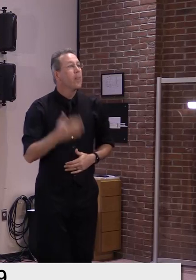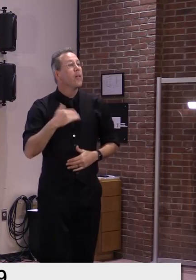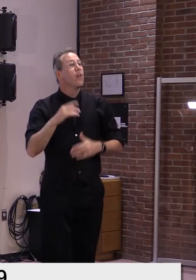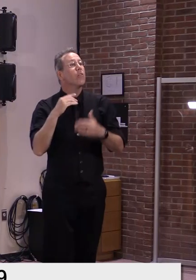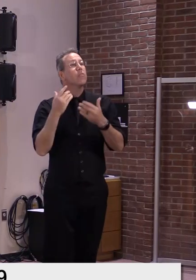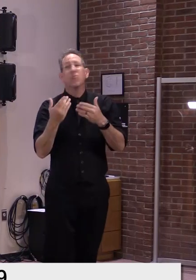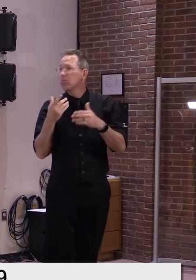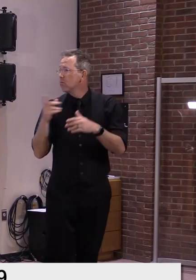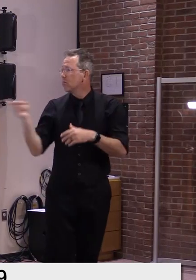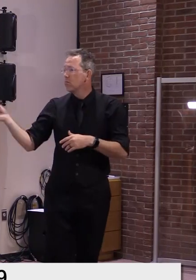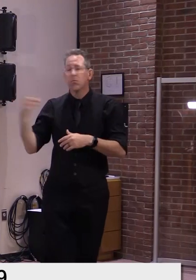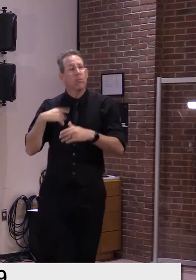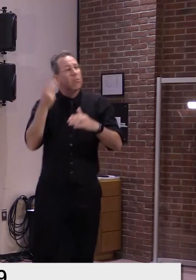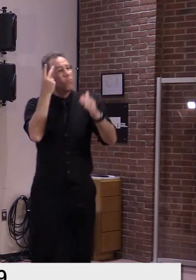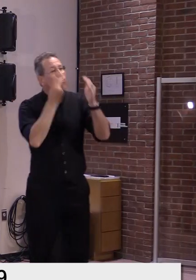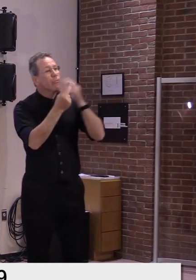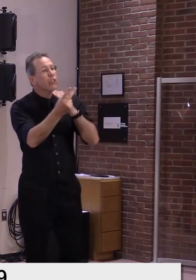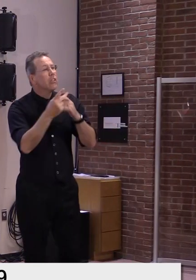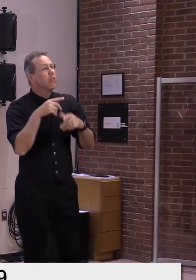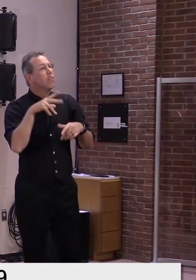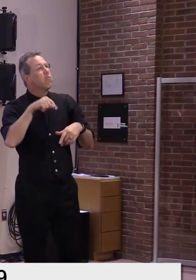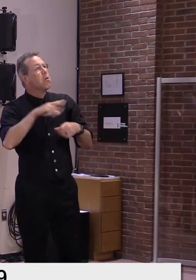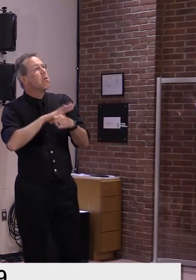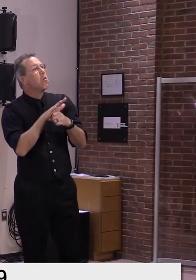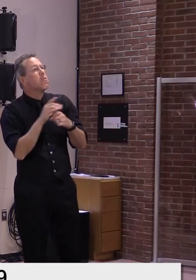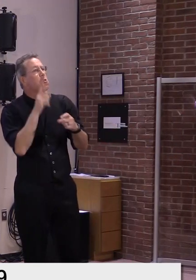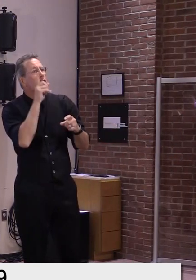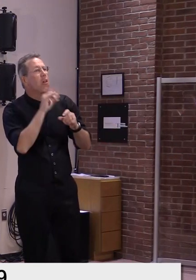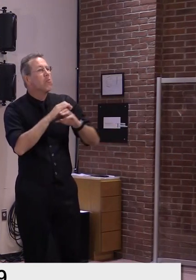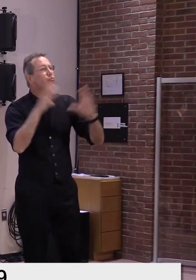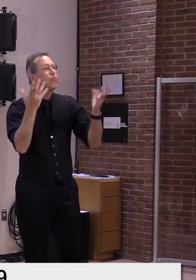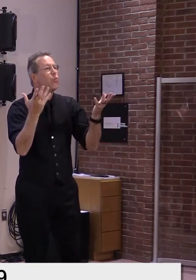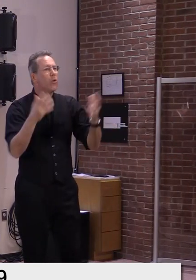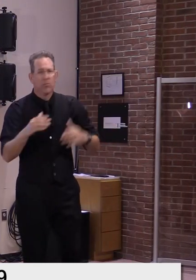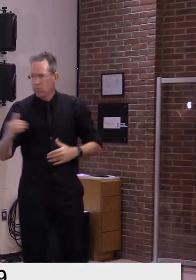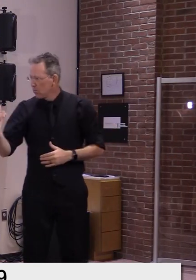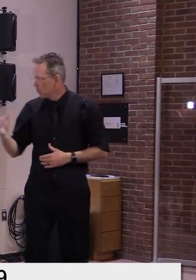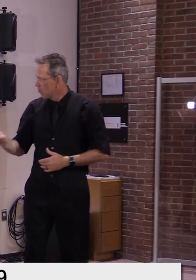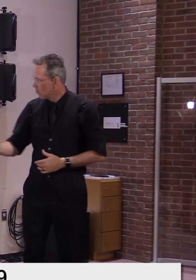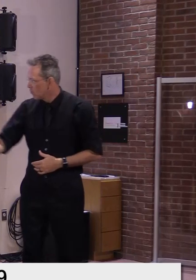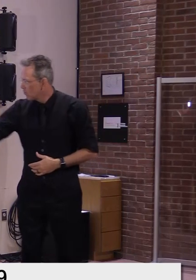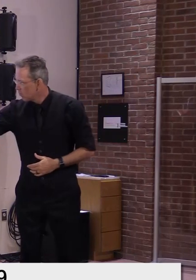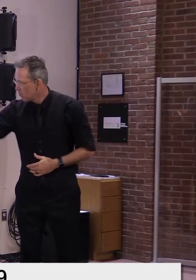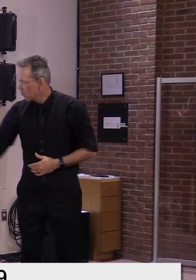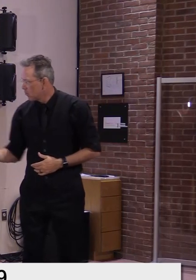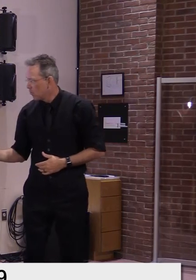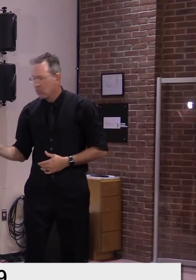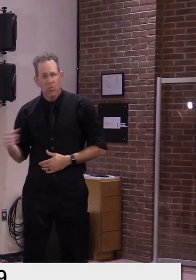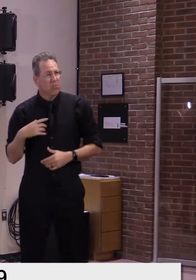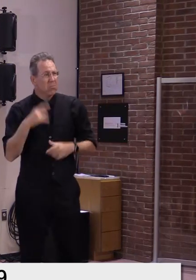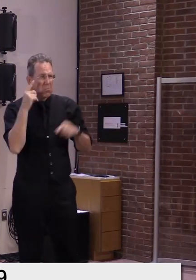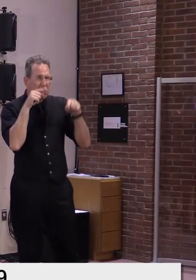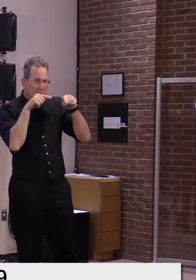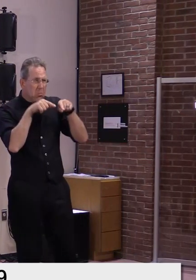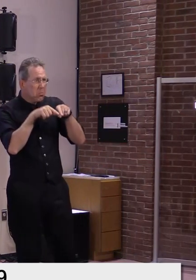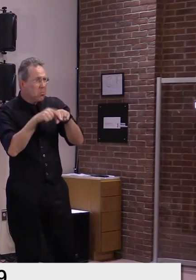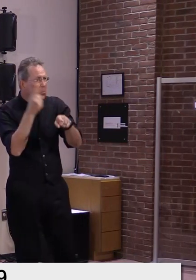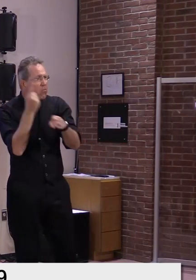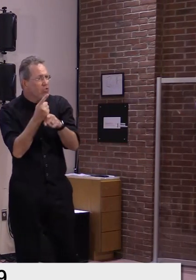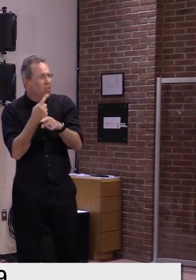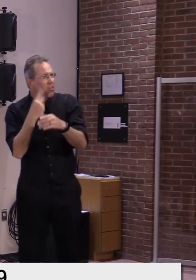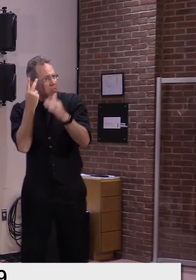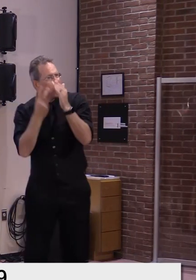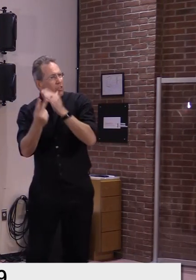closely to the April 26th projection, with cases following a steady decline. Further, our most